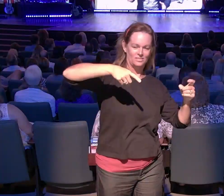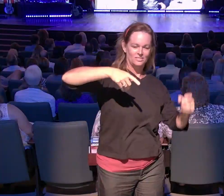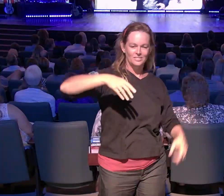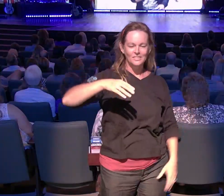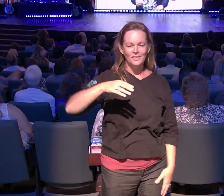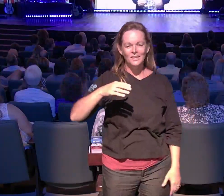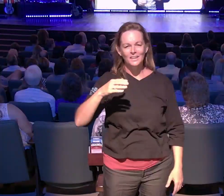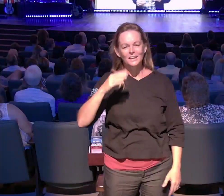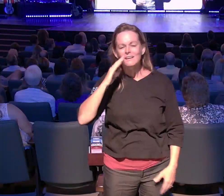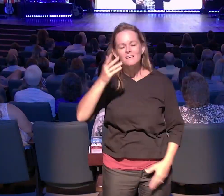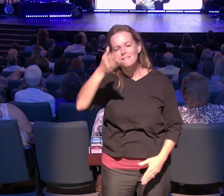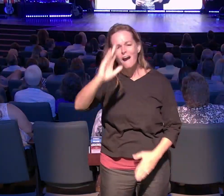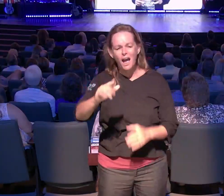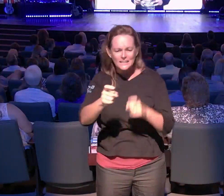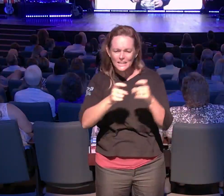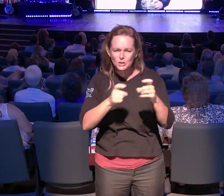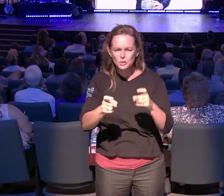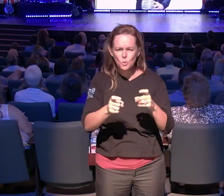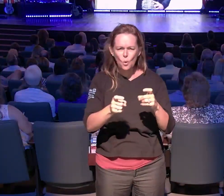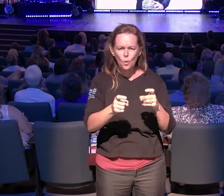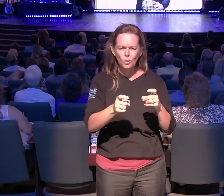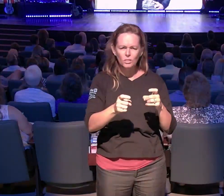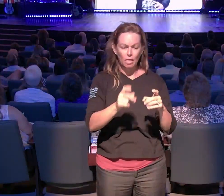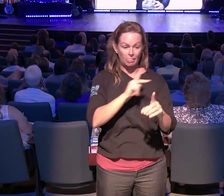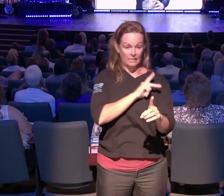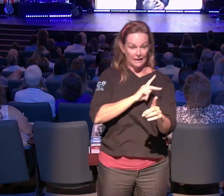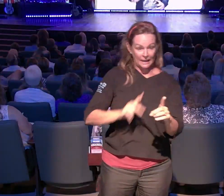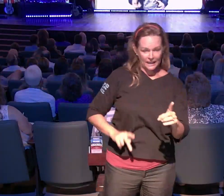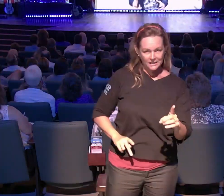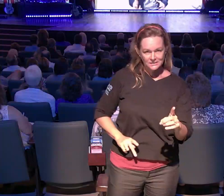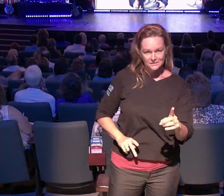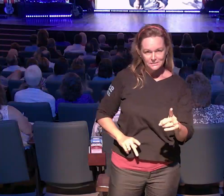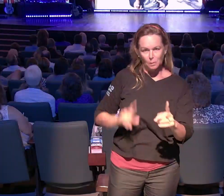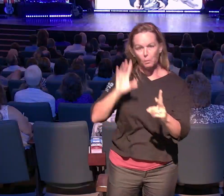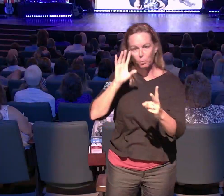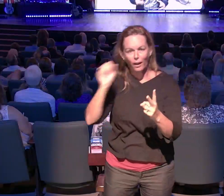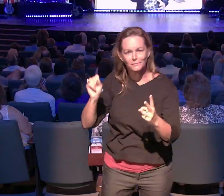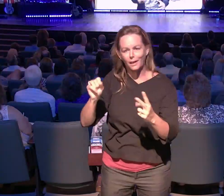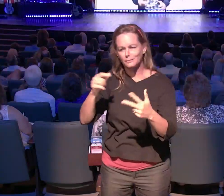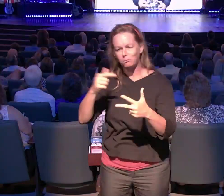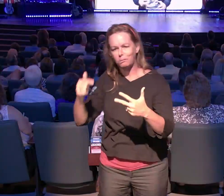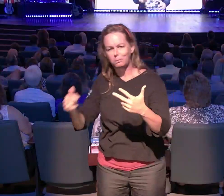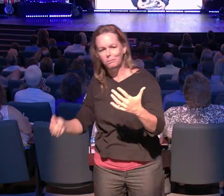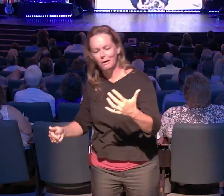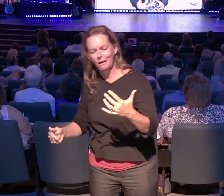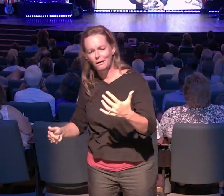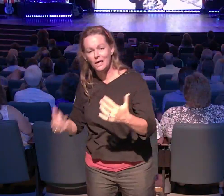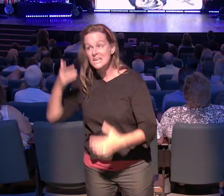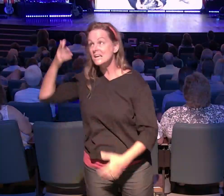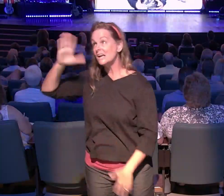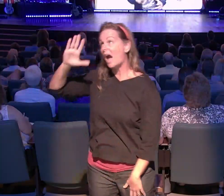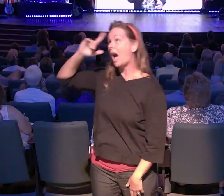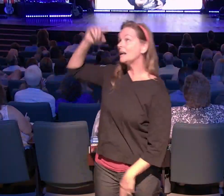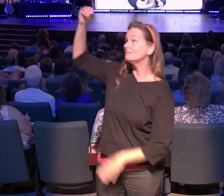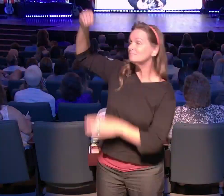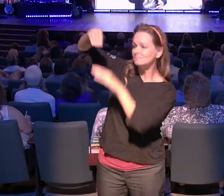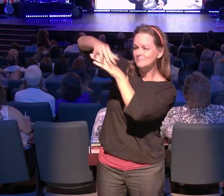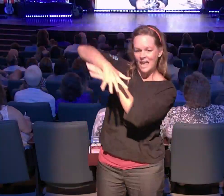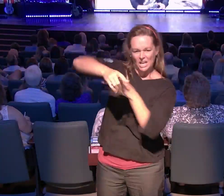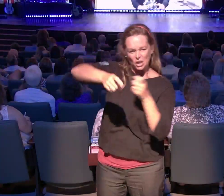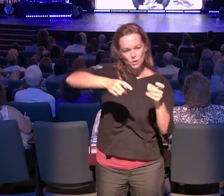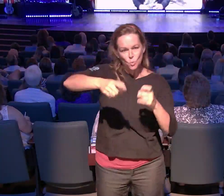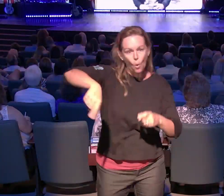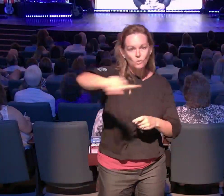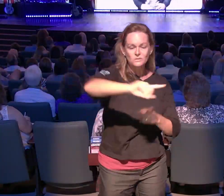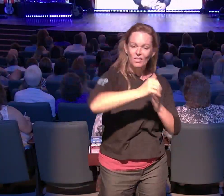the right, it says there that the Lord can control the king's mind and his decisions. God controls the minds and decisions of our leaders.